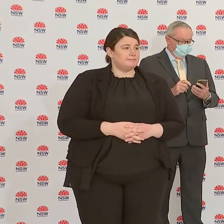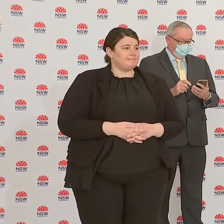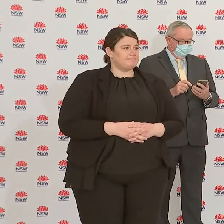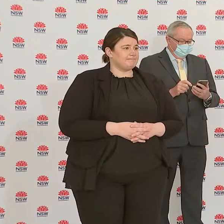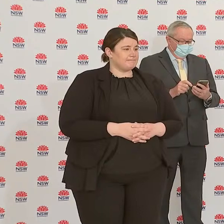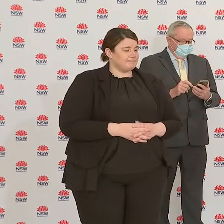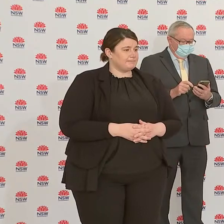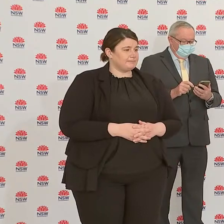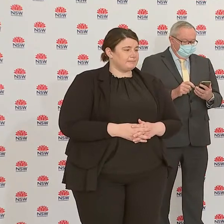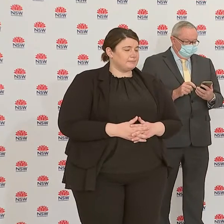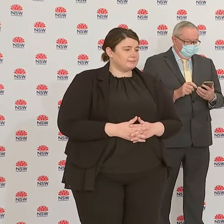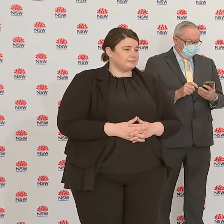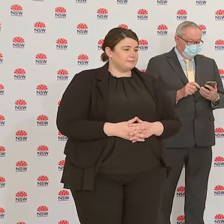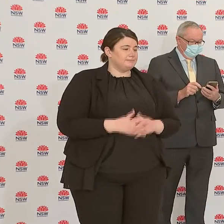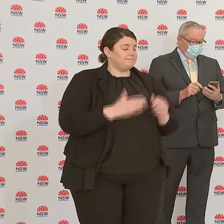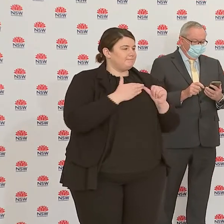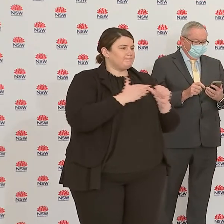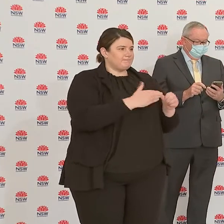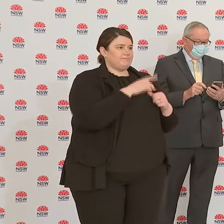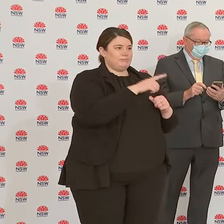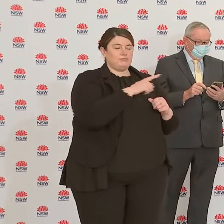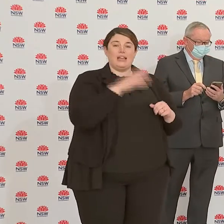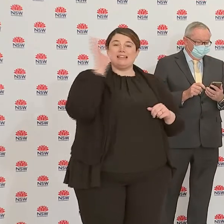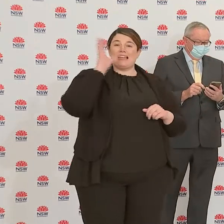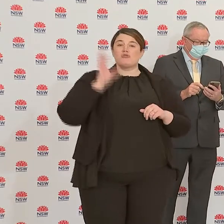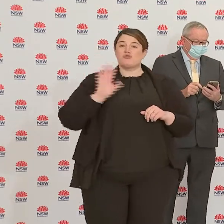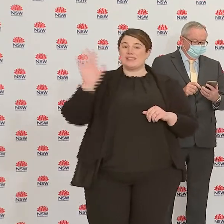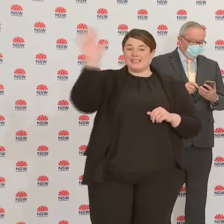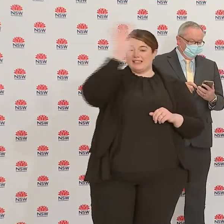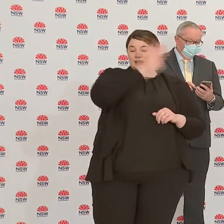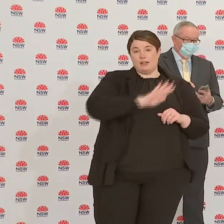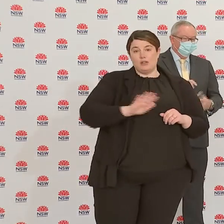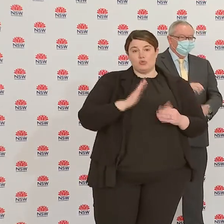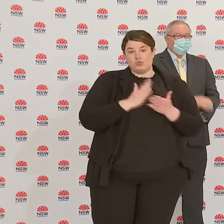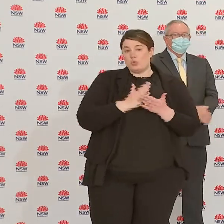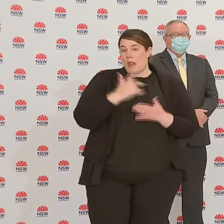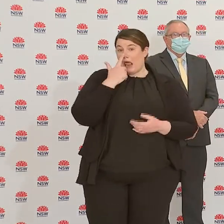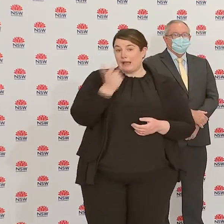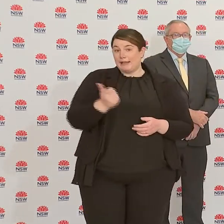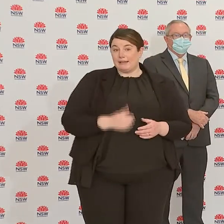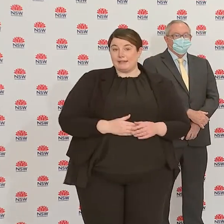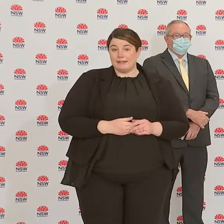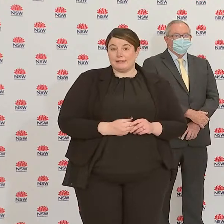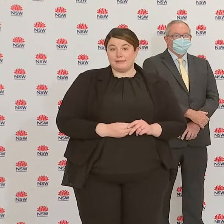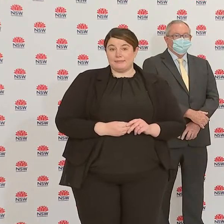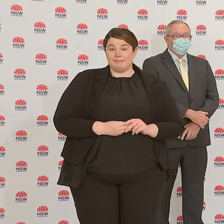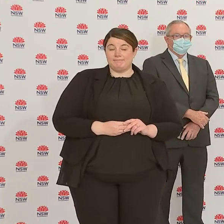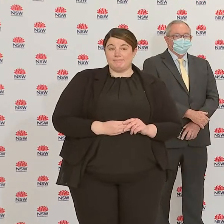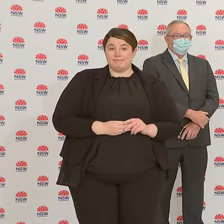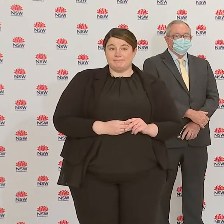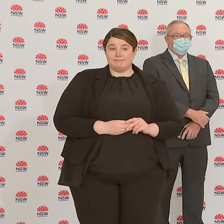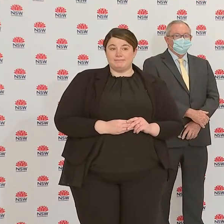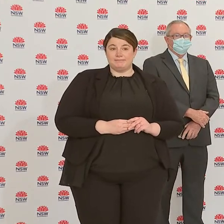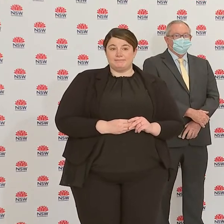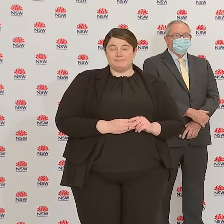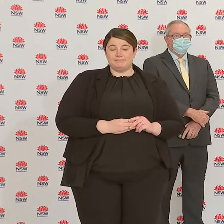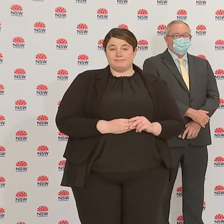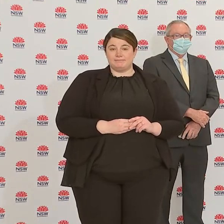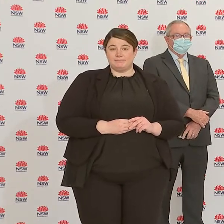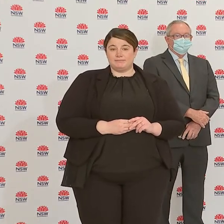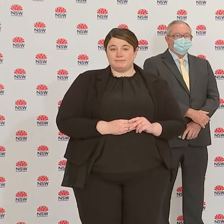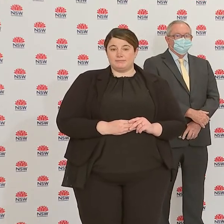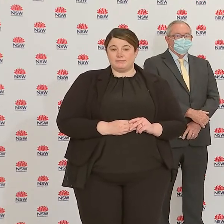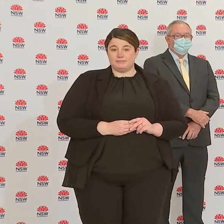regions have been very much spared, and that has been a deliberate effort by